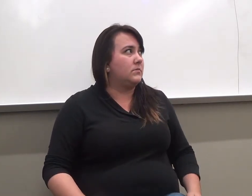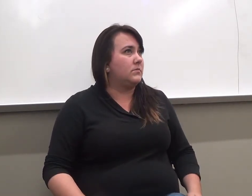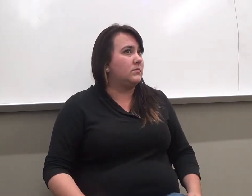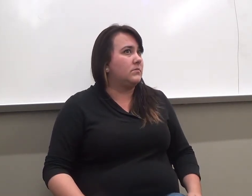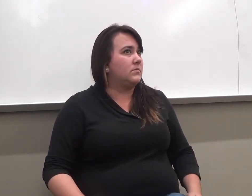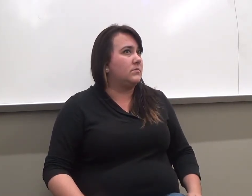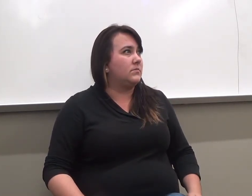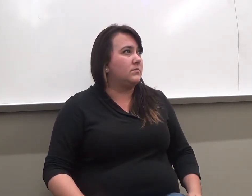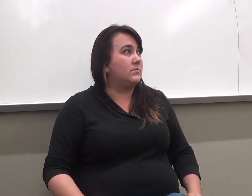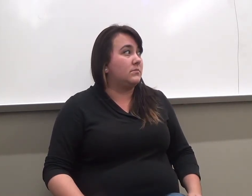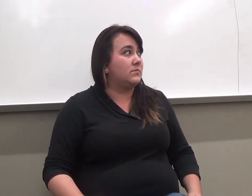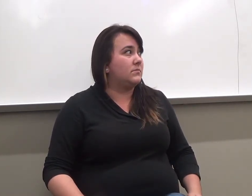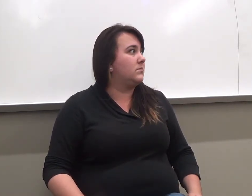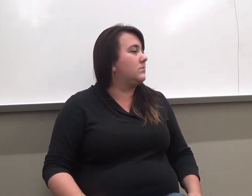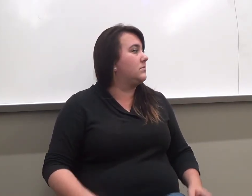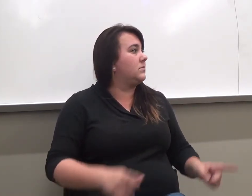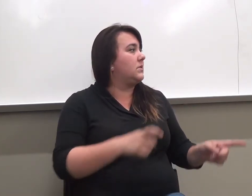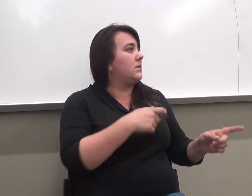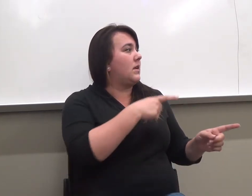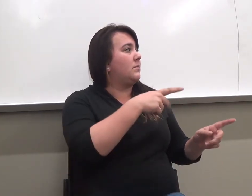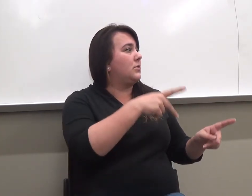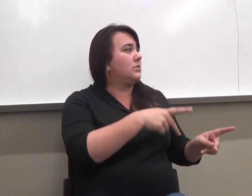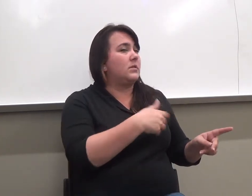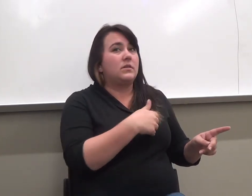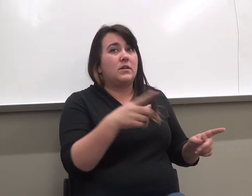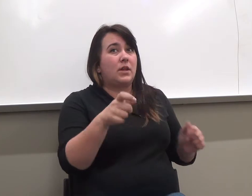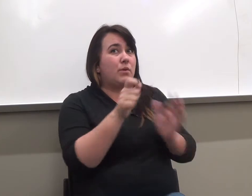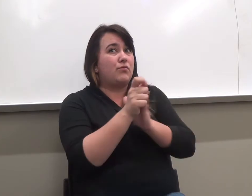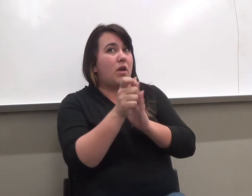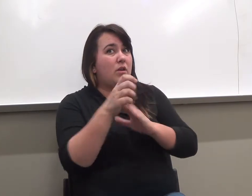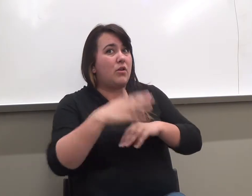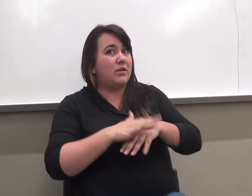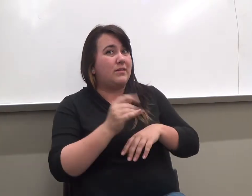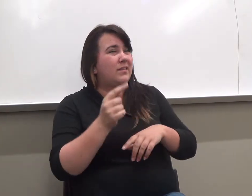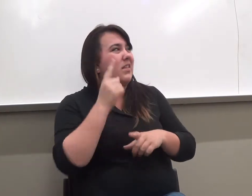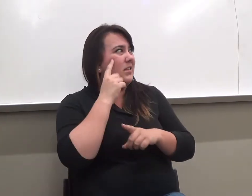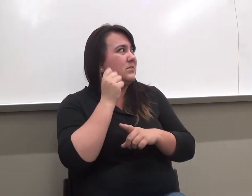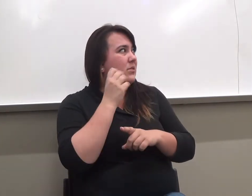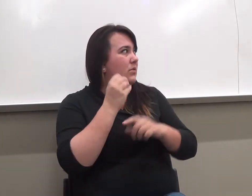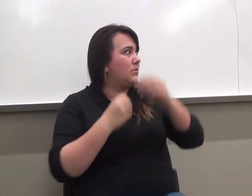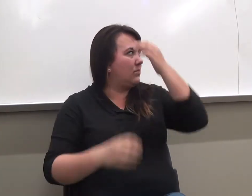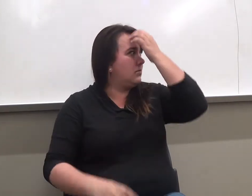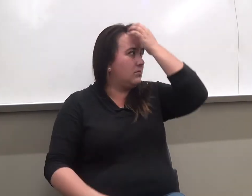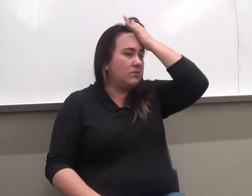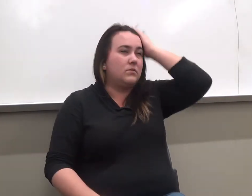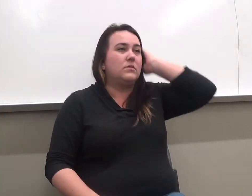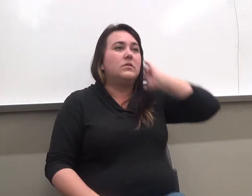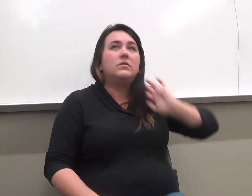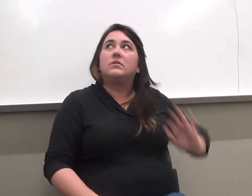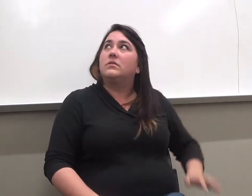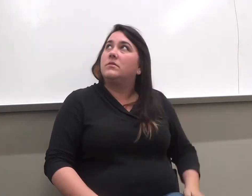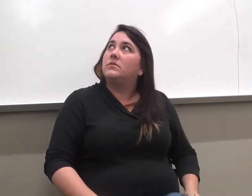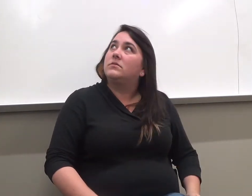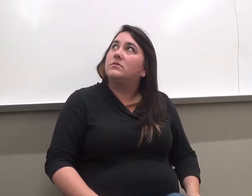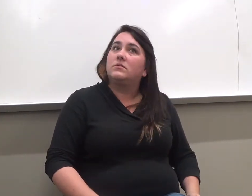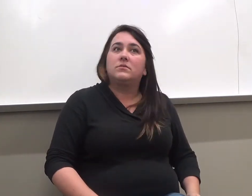One thing I see is that person has the. Can we write on them? Yeah, I think so. Just put this up here. So just write. Miss Penny,